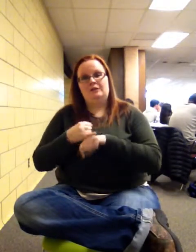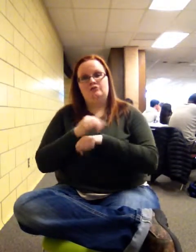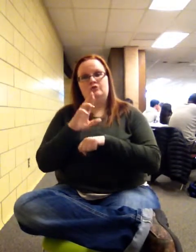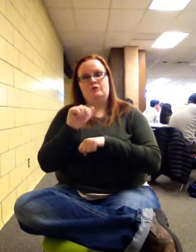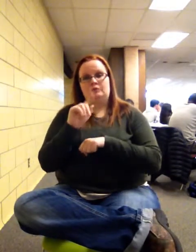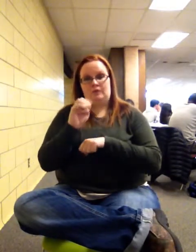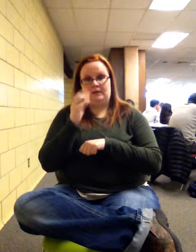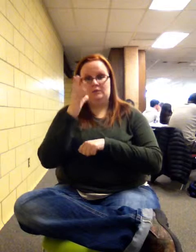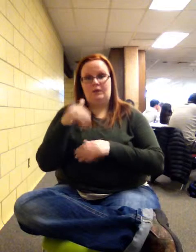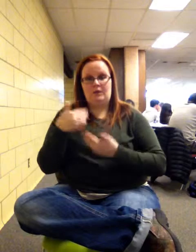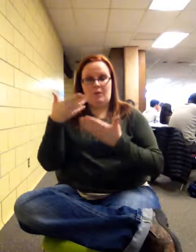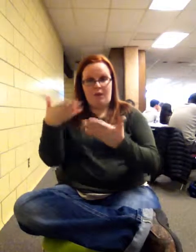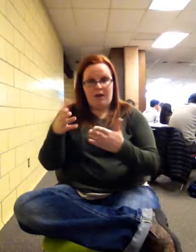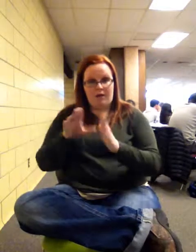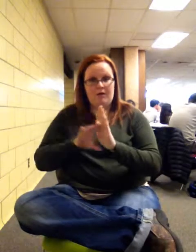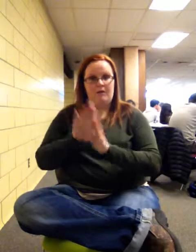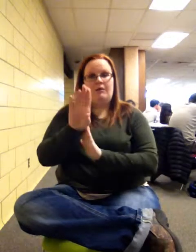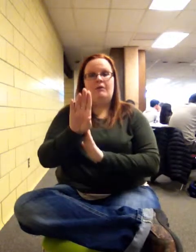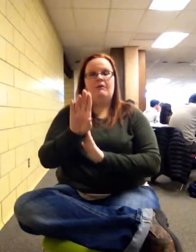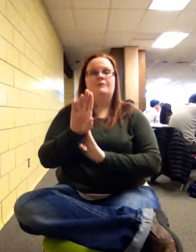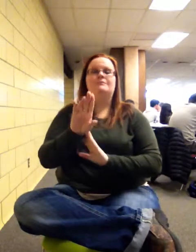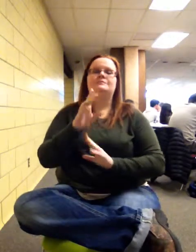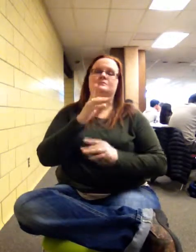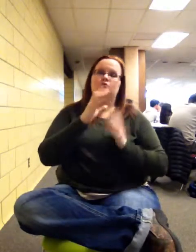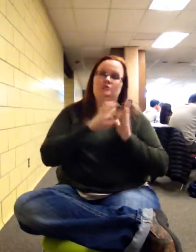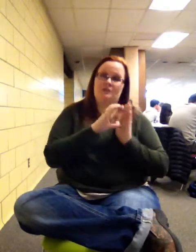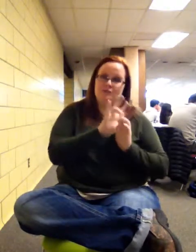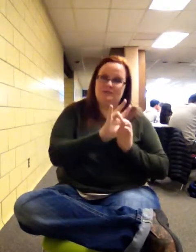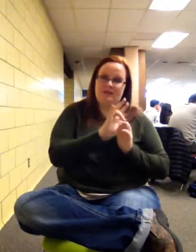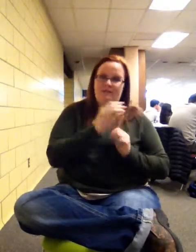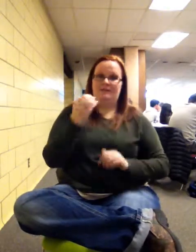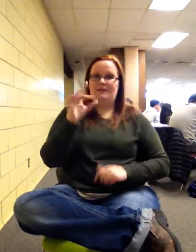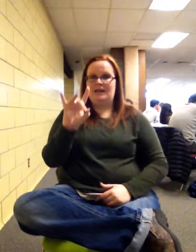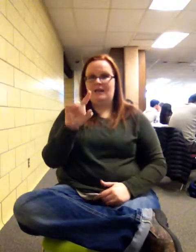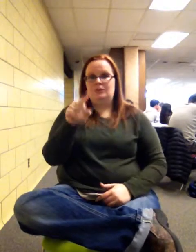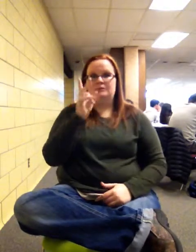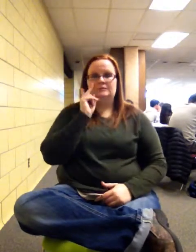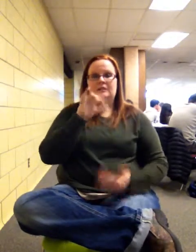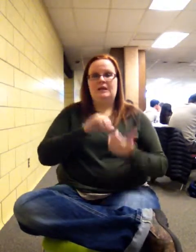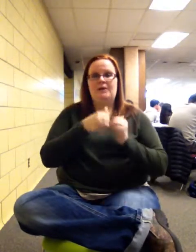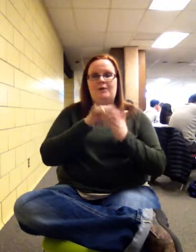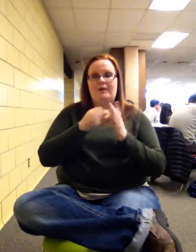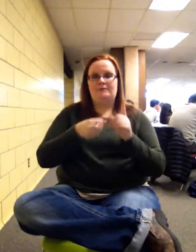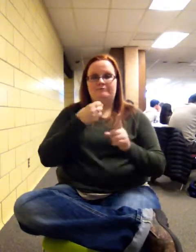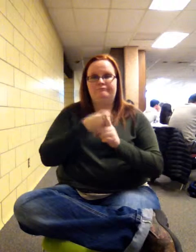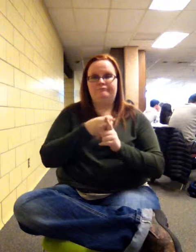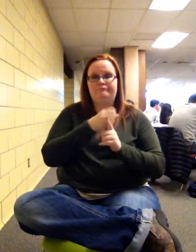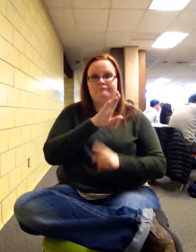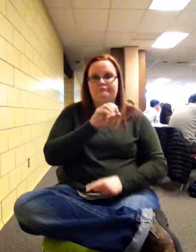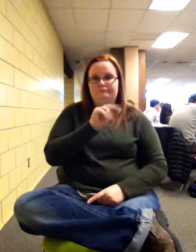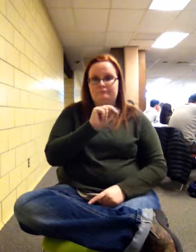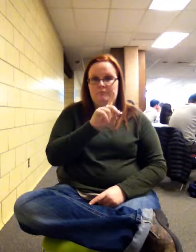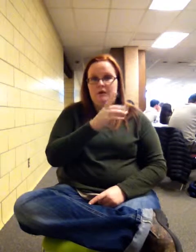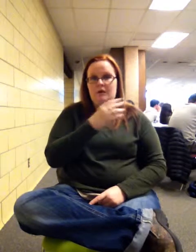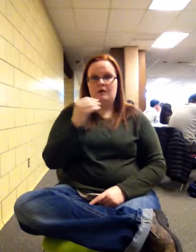get to chapter 7 and 8, you'll see then how that starts to impact bonds and stocks